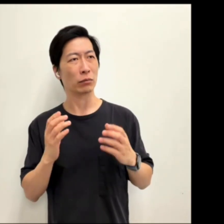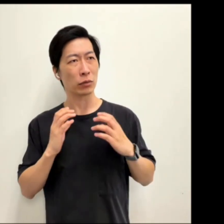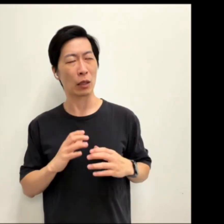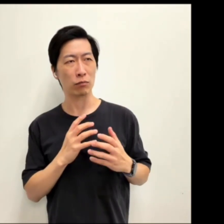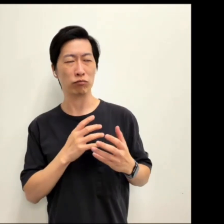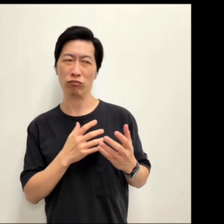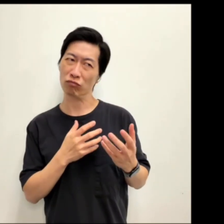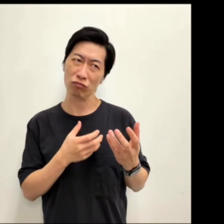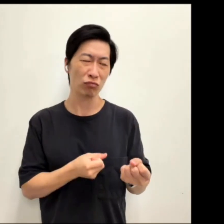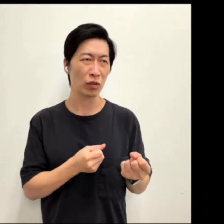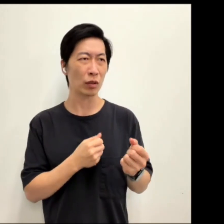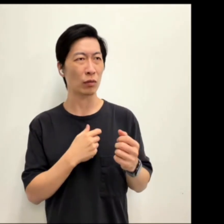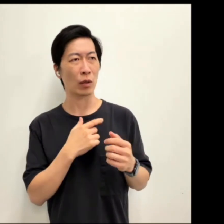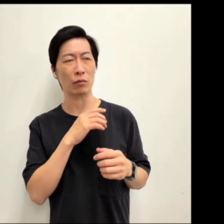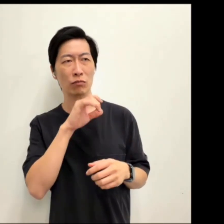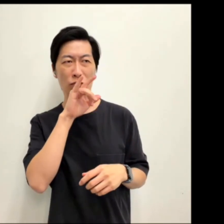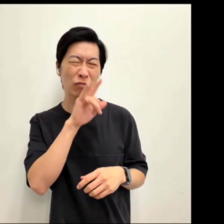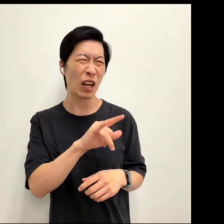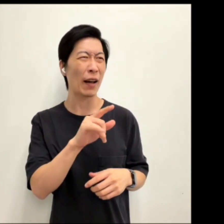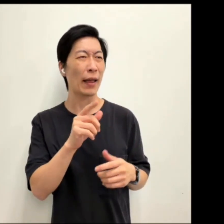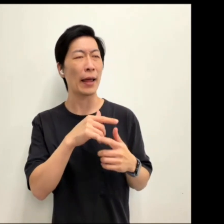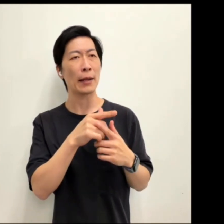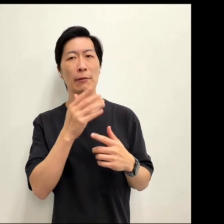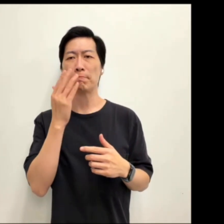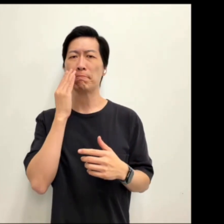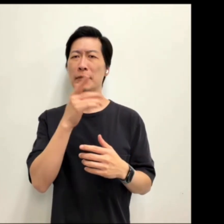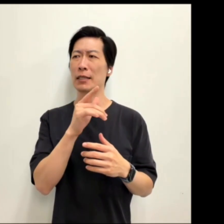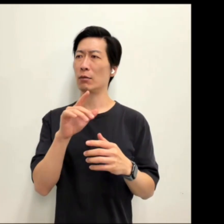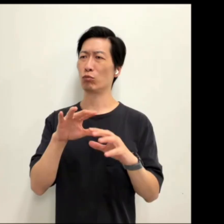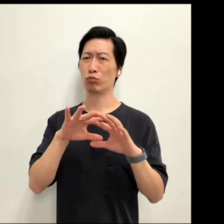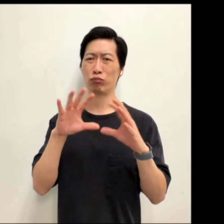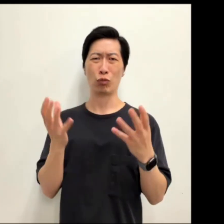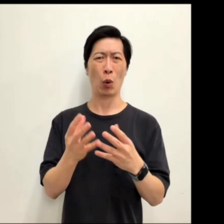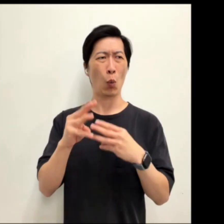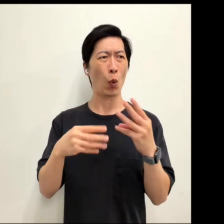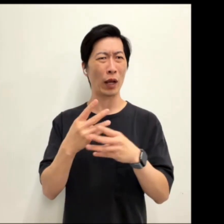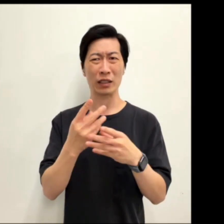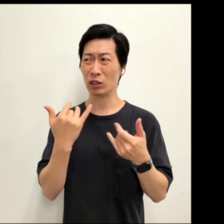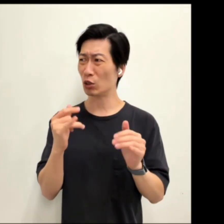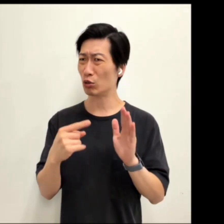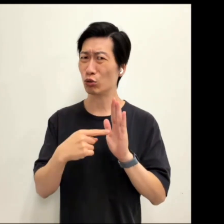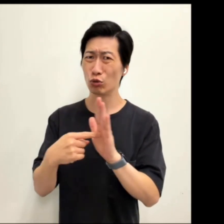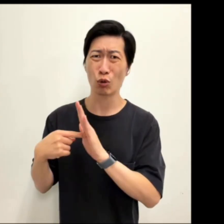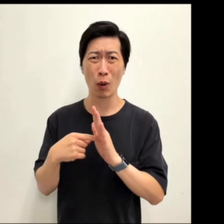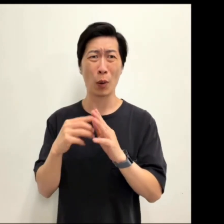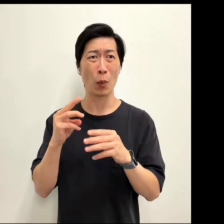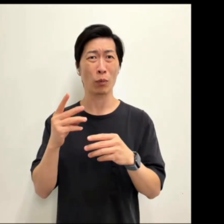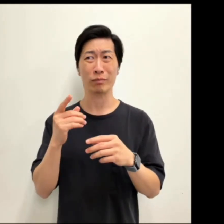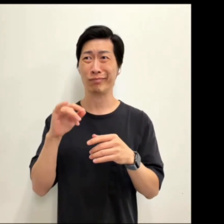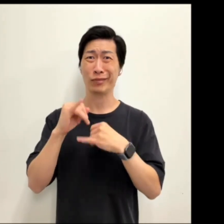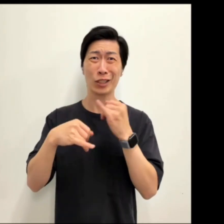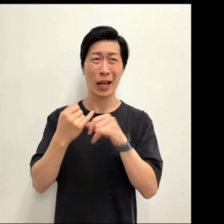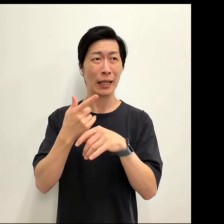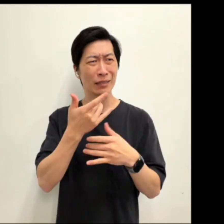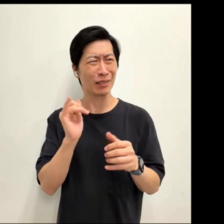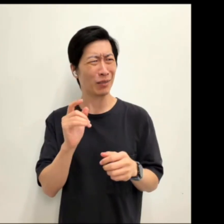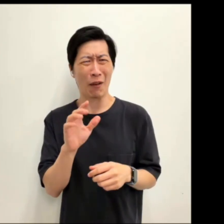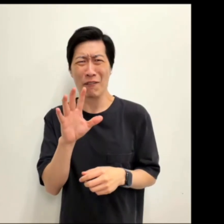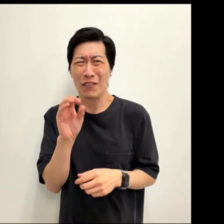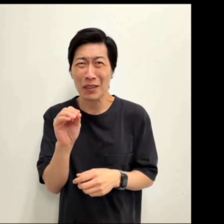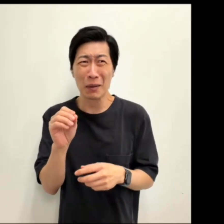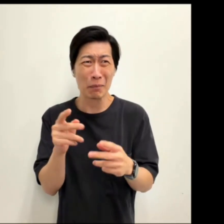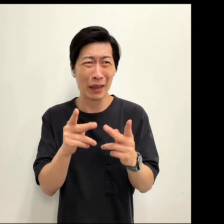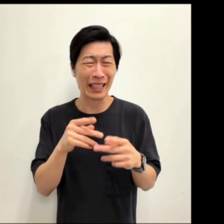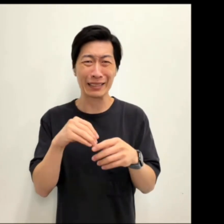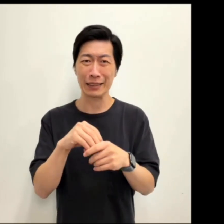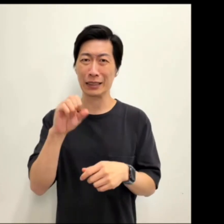brand loyalty. People love their shirts. You'll see their shirts all over the world, even though they only have 50 locations like in the Southeast, right? And so we went to